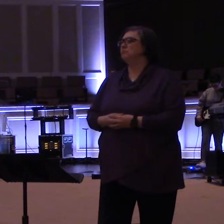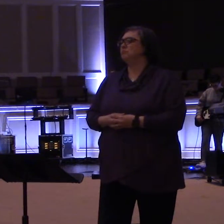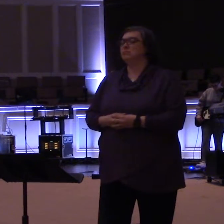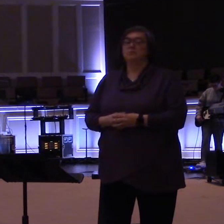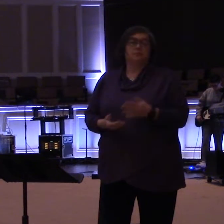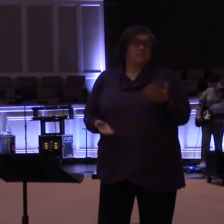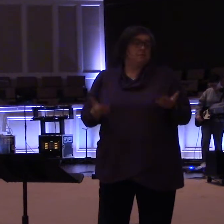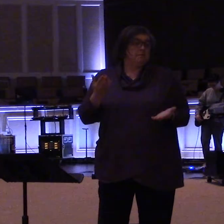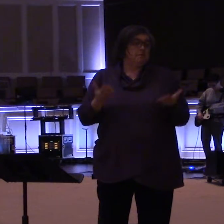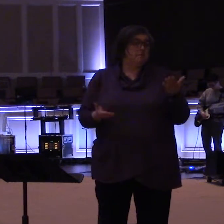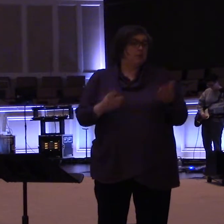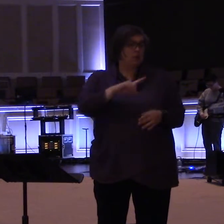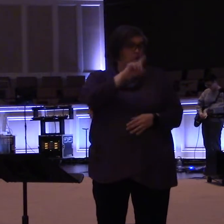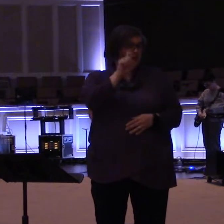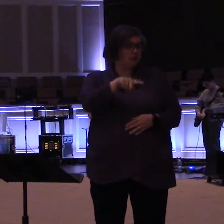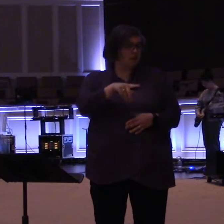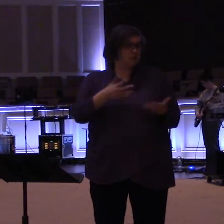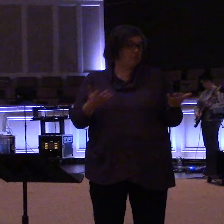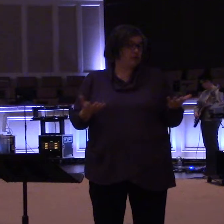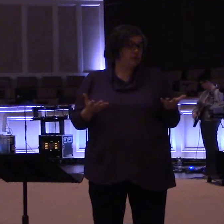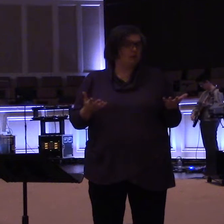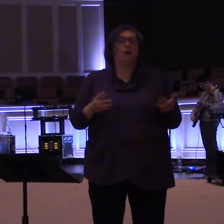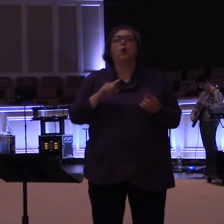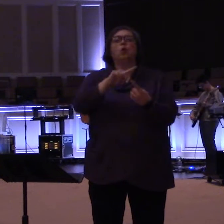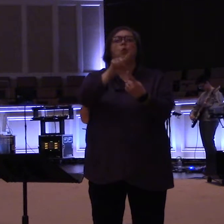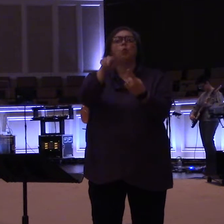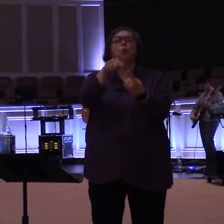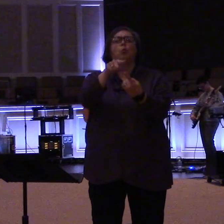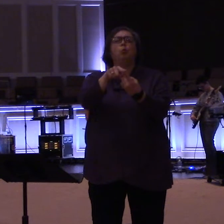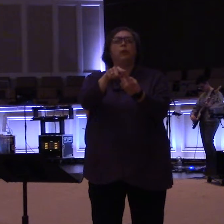Maybe the best question is, when is hope?